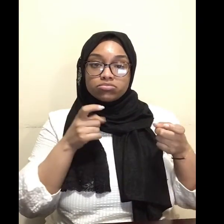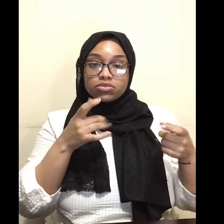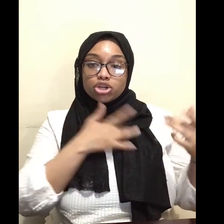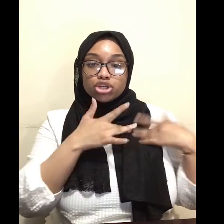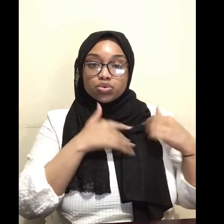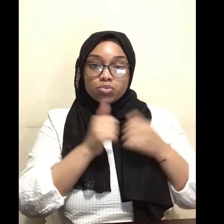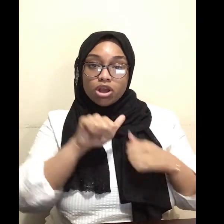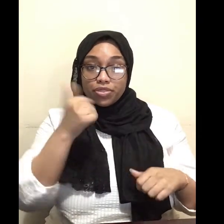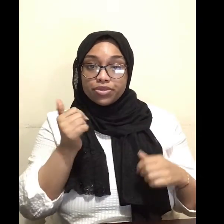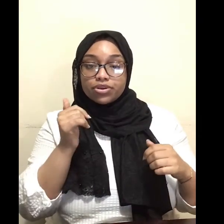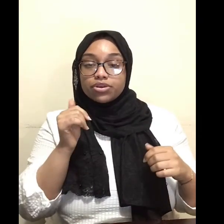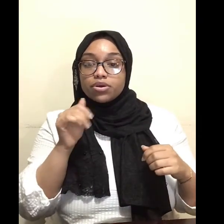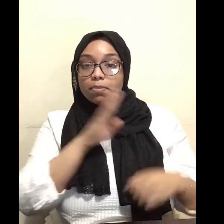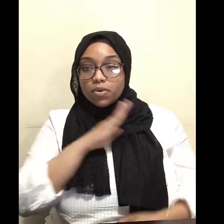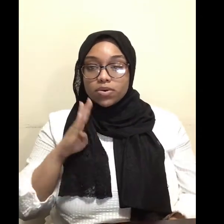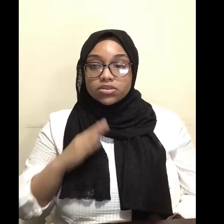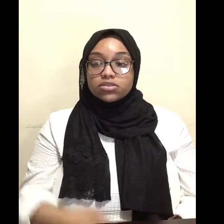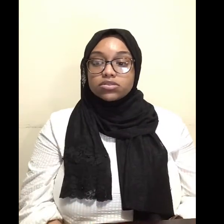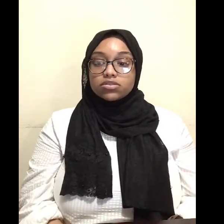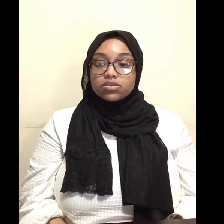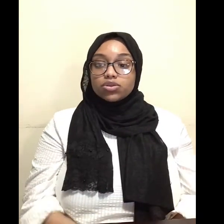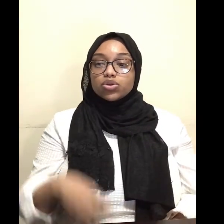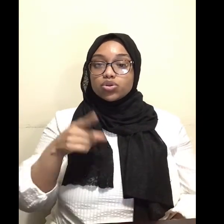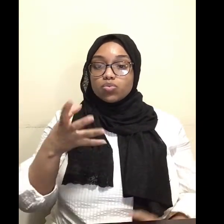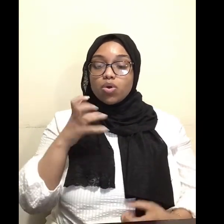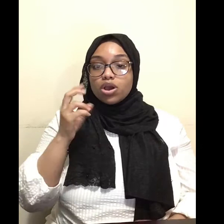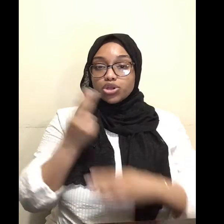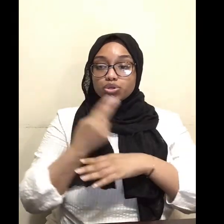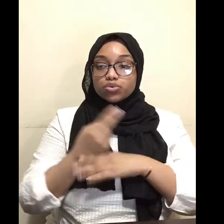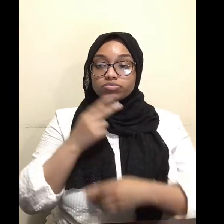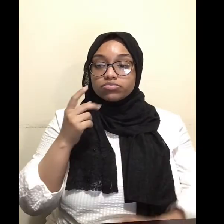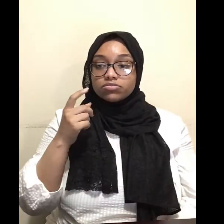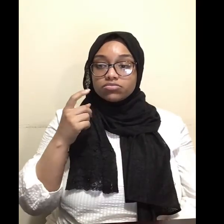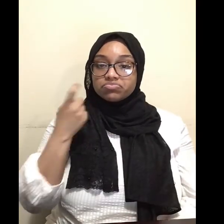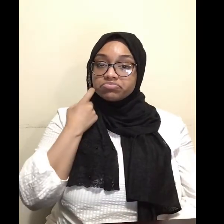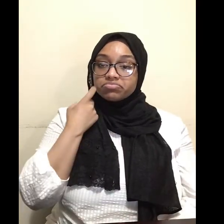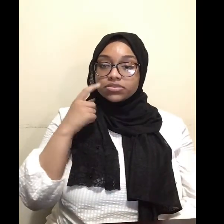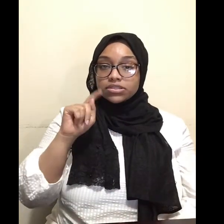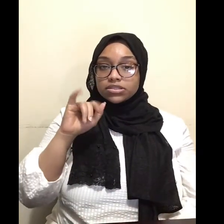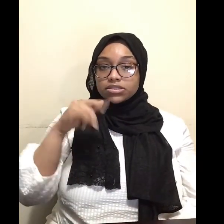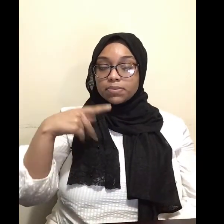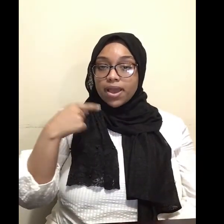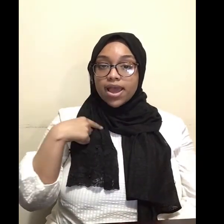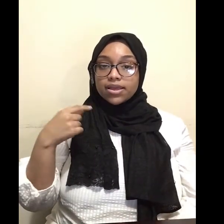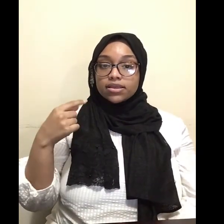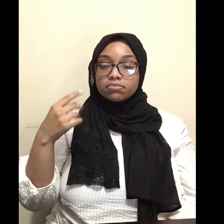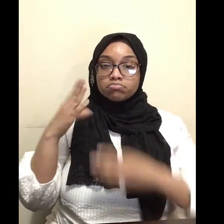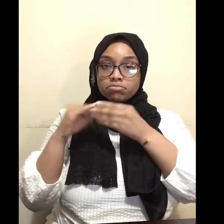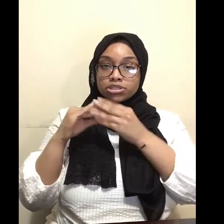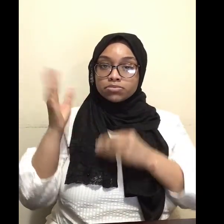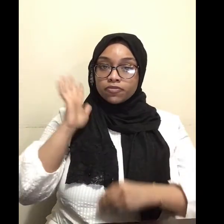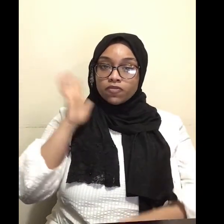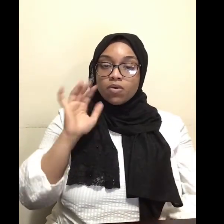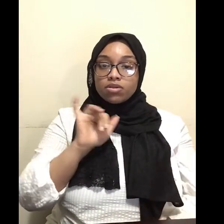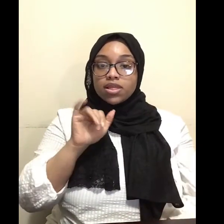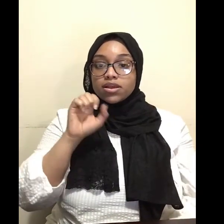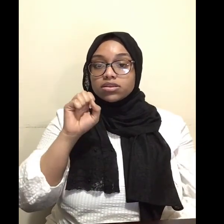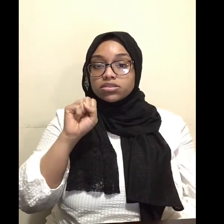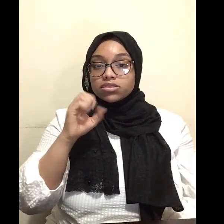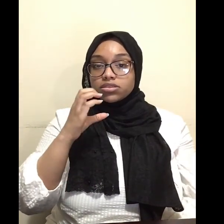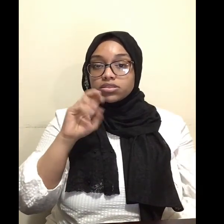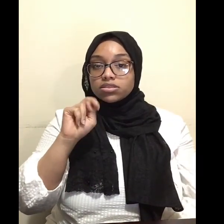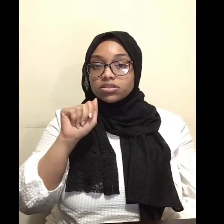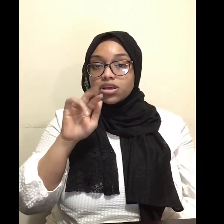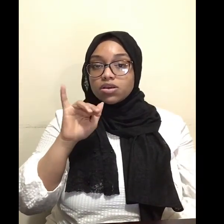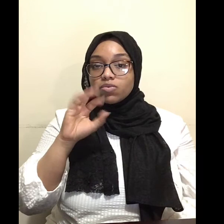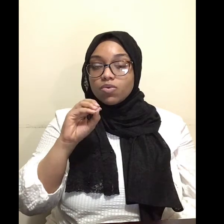about earlier in scenario 2 for a face-to-face meeting. So you want to reach out to them